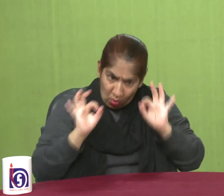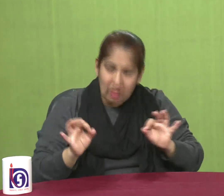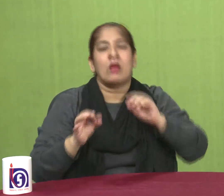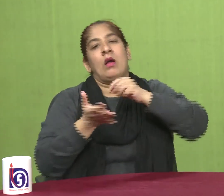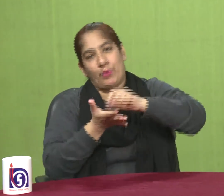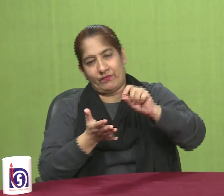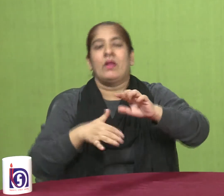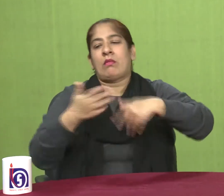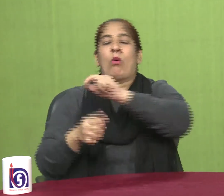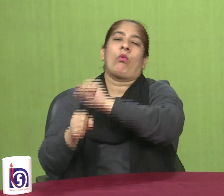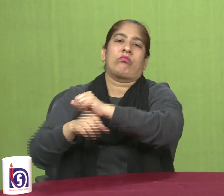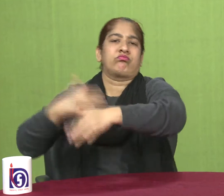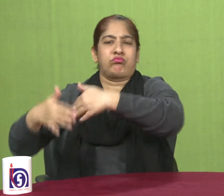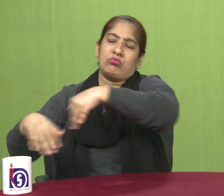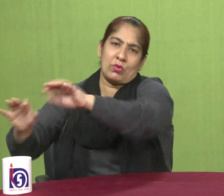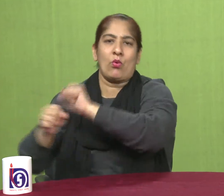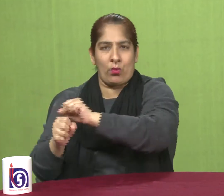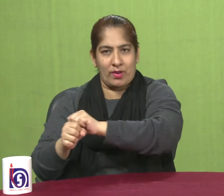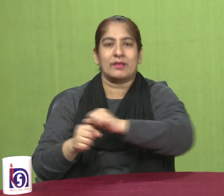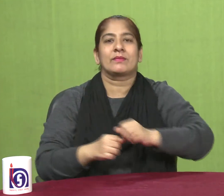and the quality of them and then verify it and clear it.